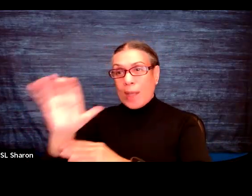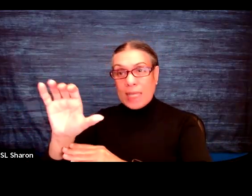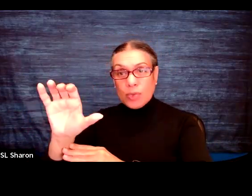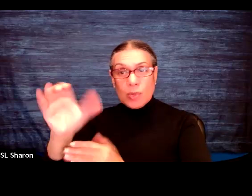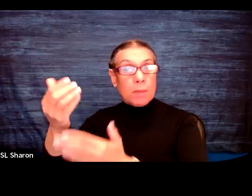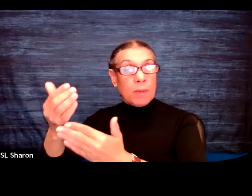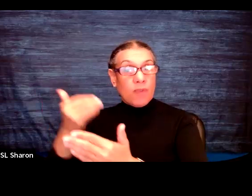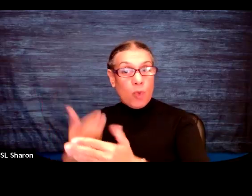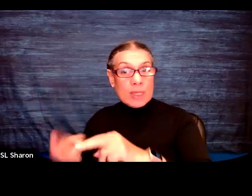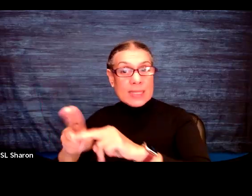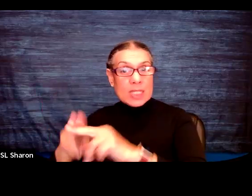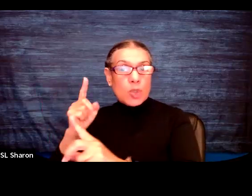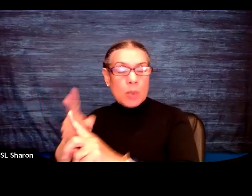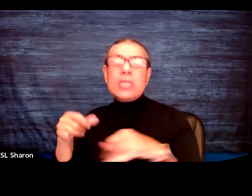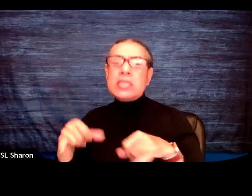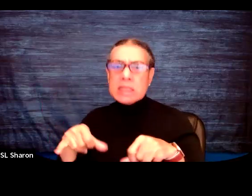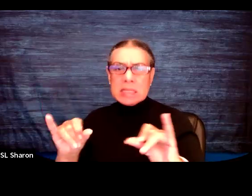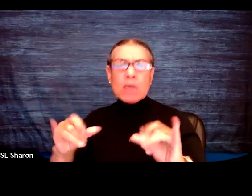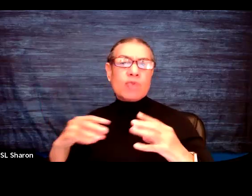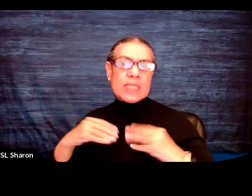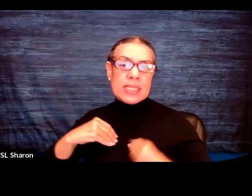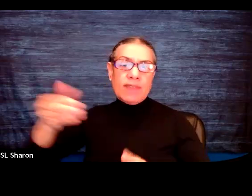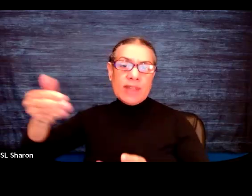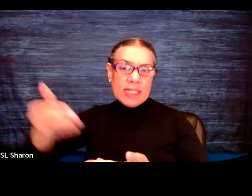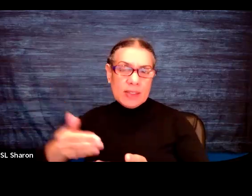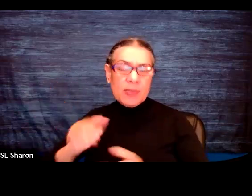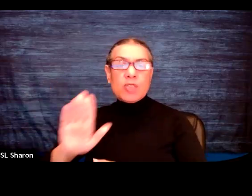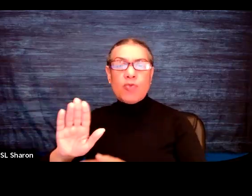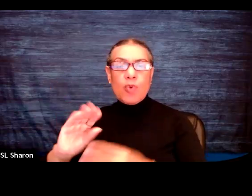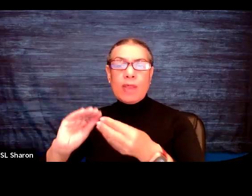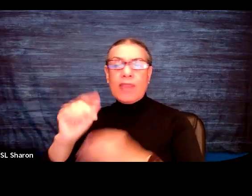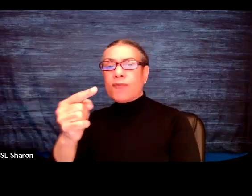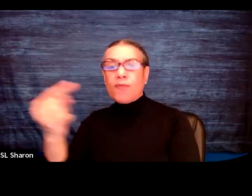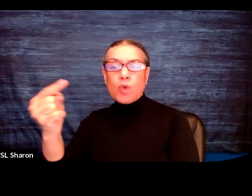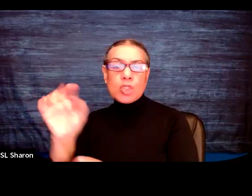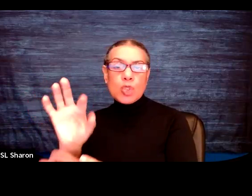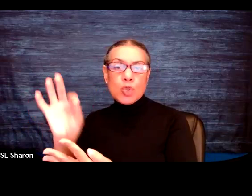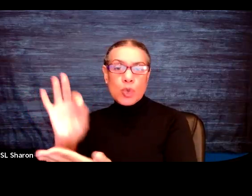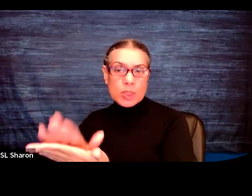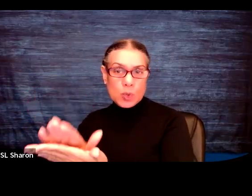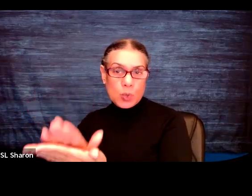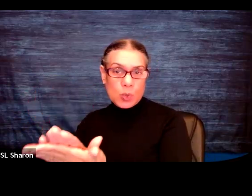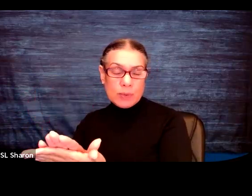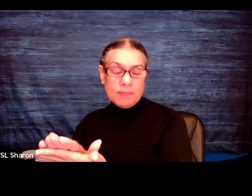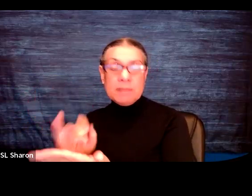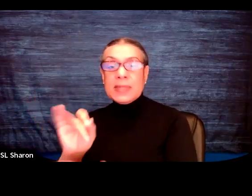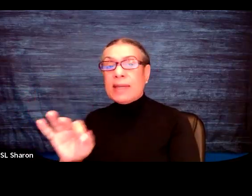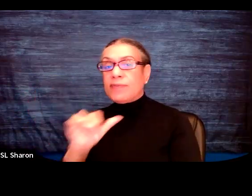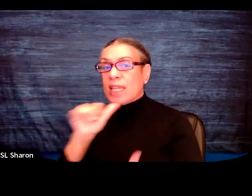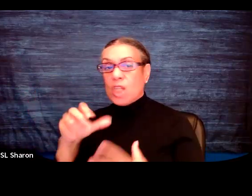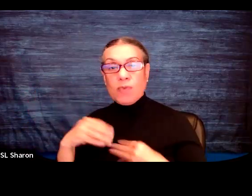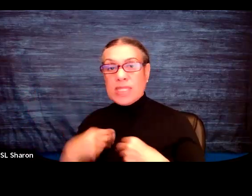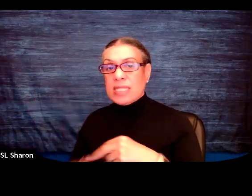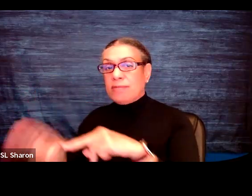receiving additional points were still able to receive an invitation to their first choice school if they did not receive additional